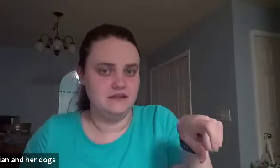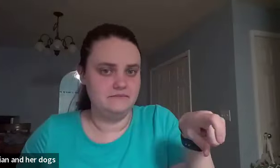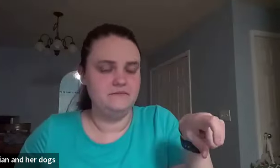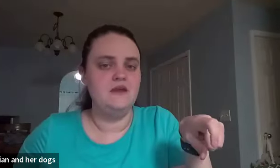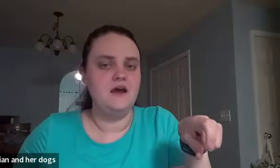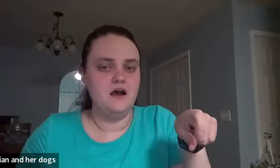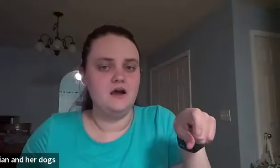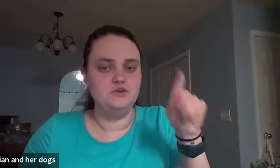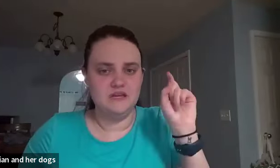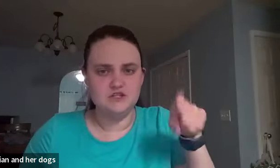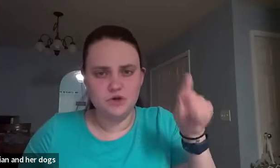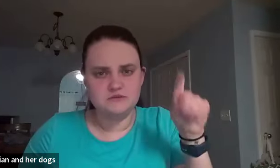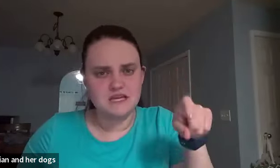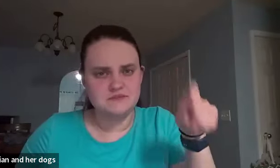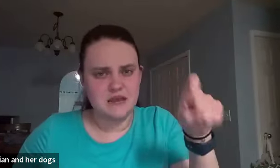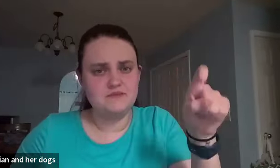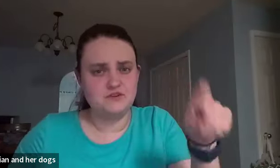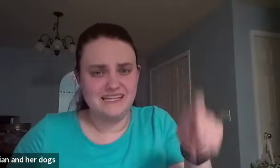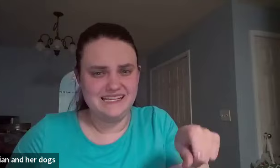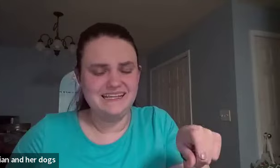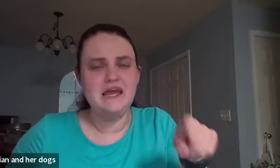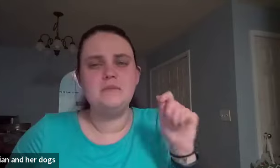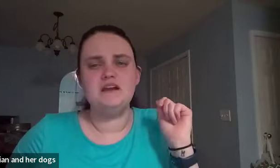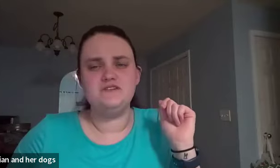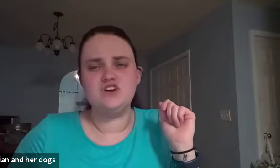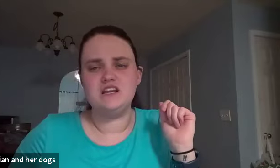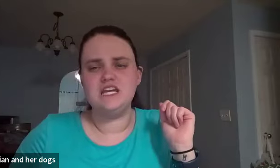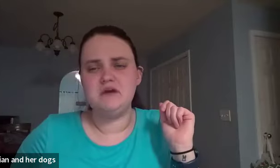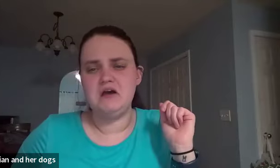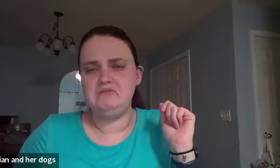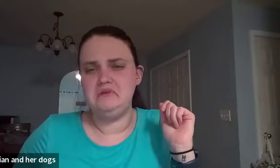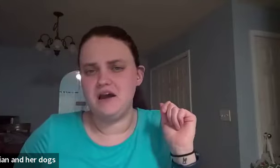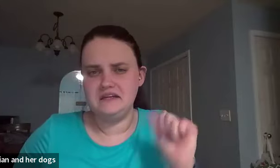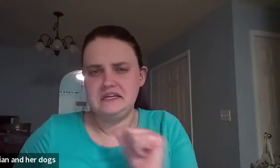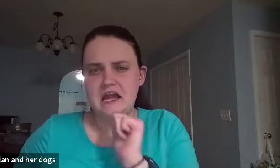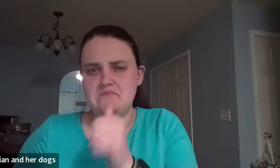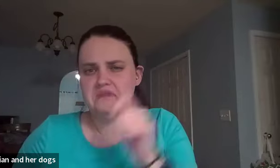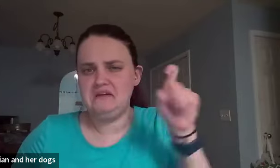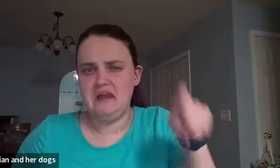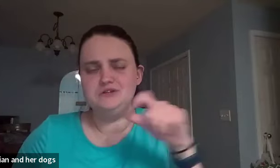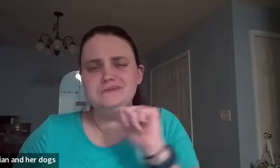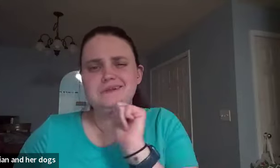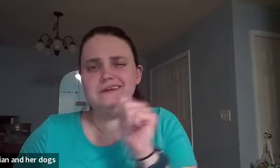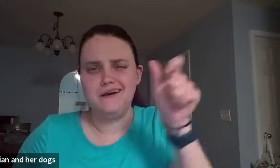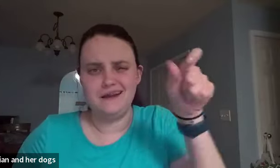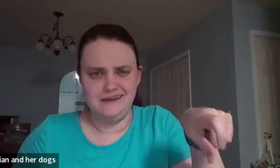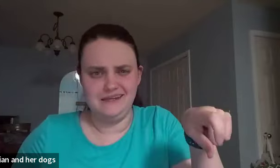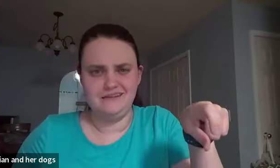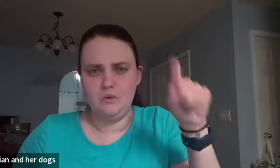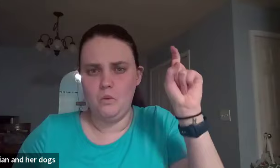need. You can do multiple times tapping for need, but if you're talking about not need, I do typically not need, like